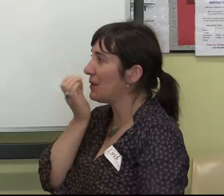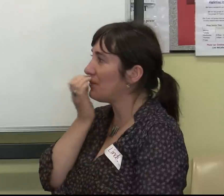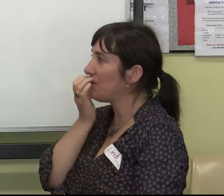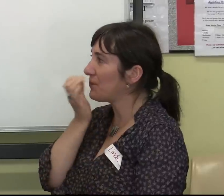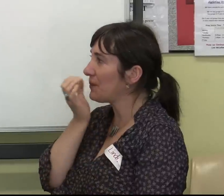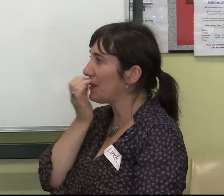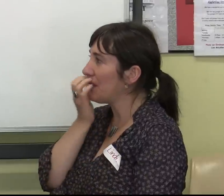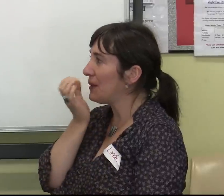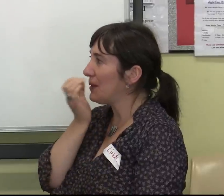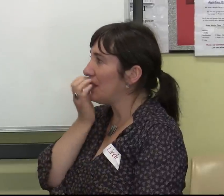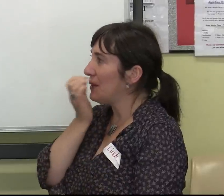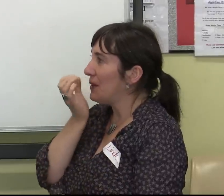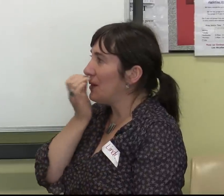me. All this remaining frustration.